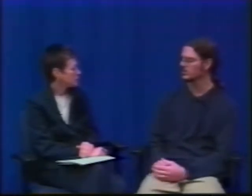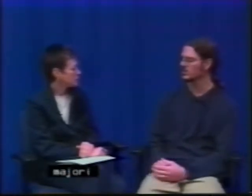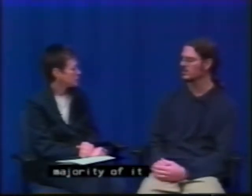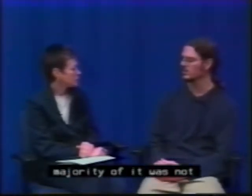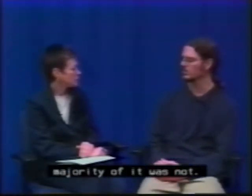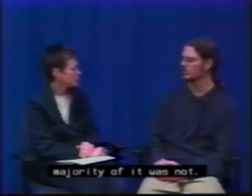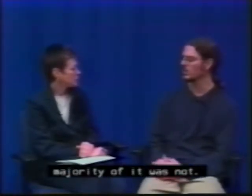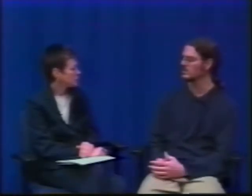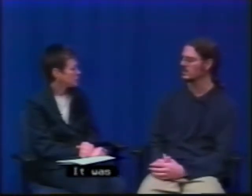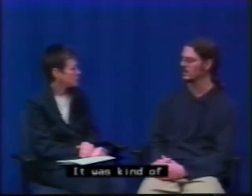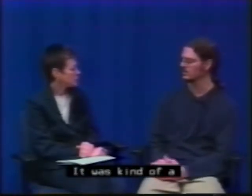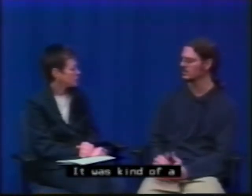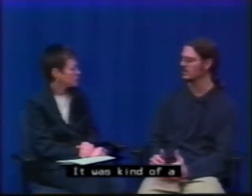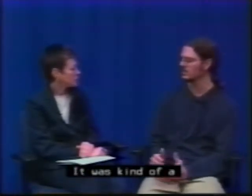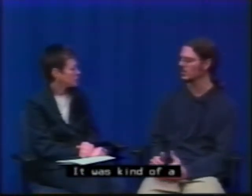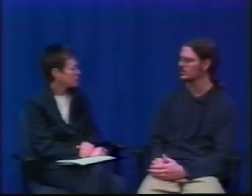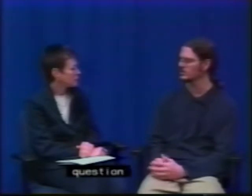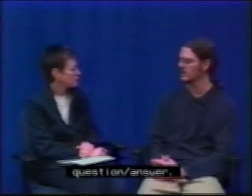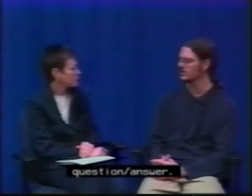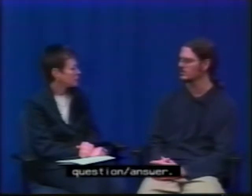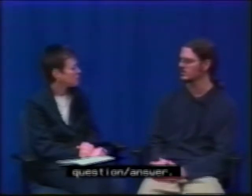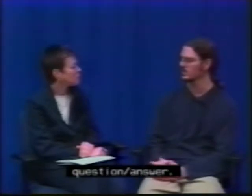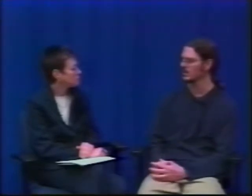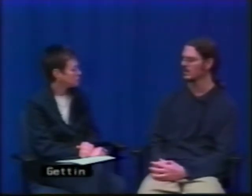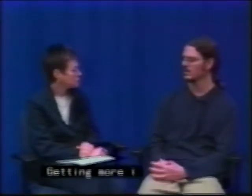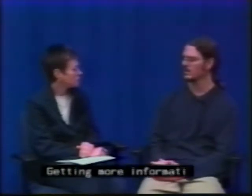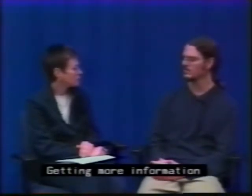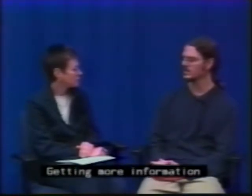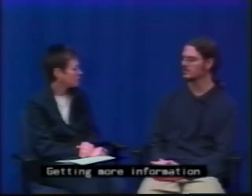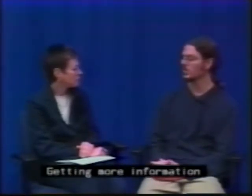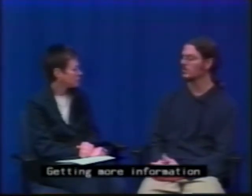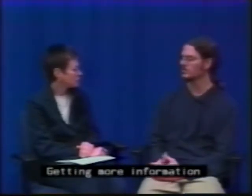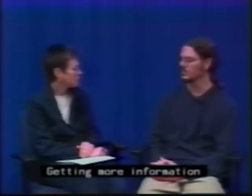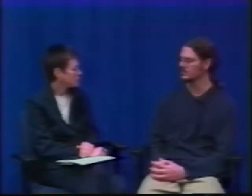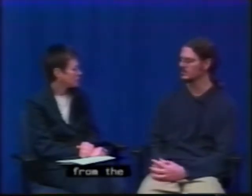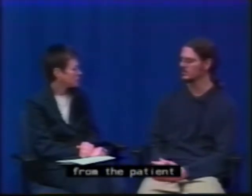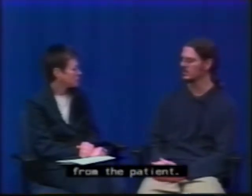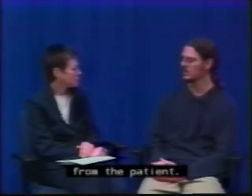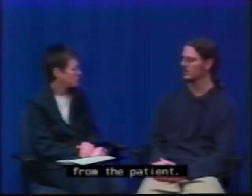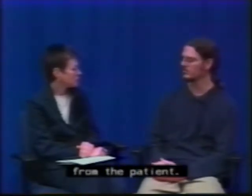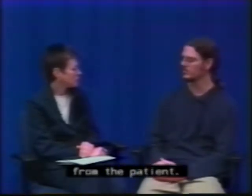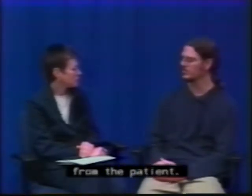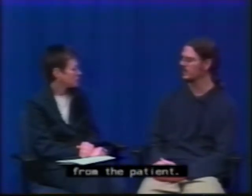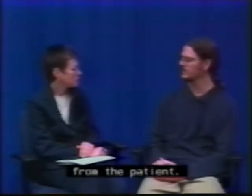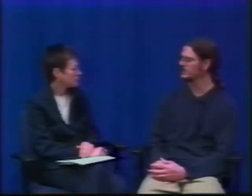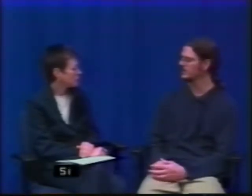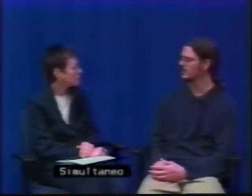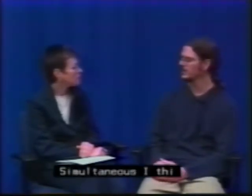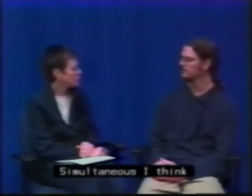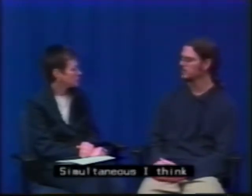majority of it was not. It was kind of a question-answer, getting more information from the patient.